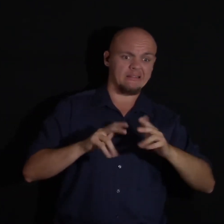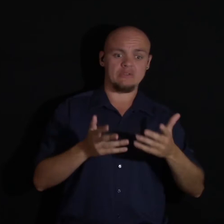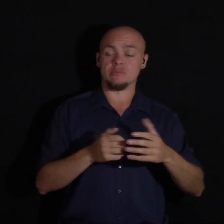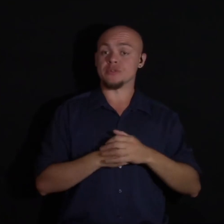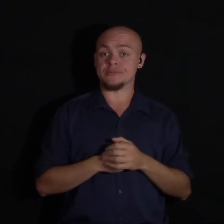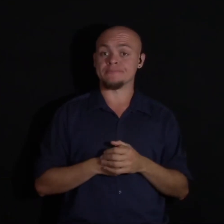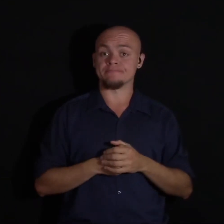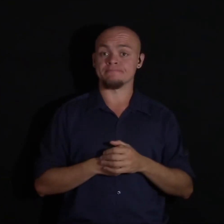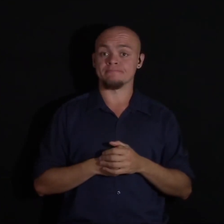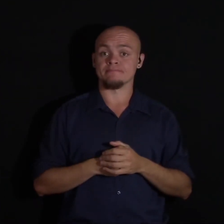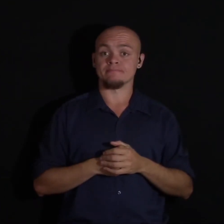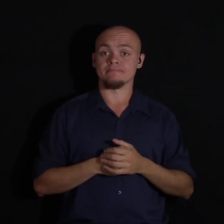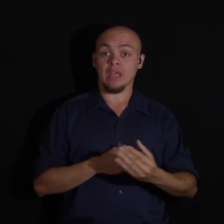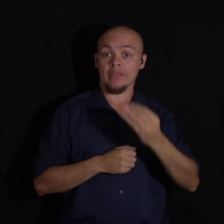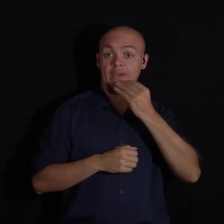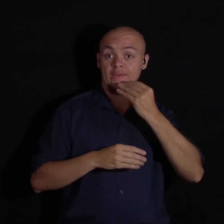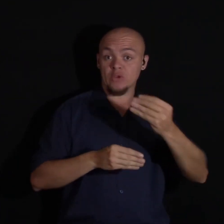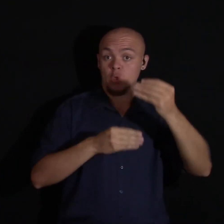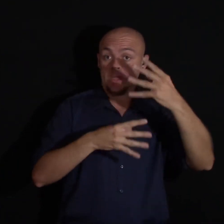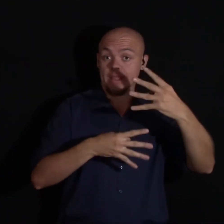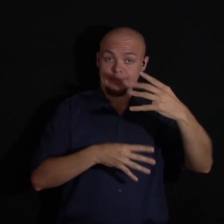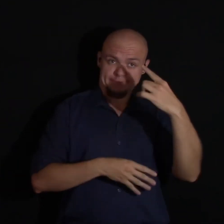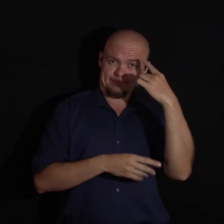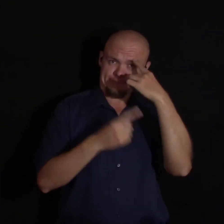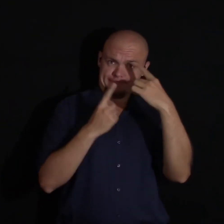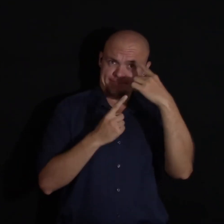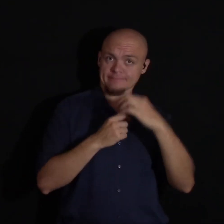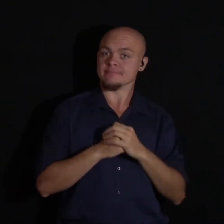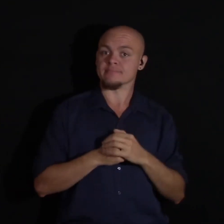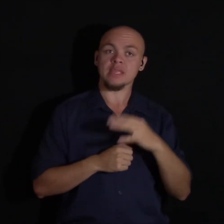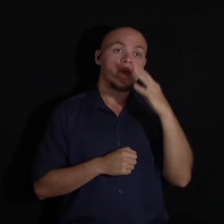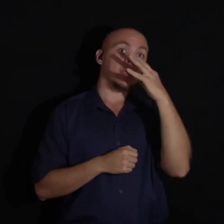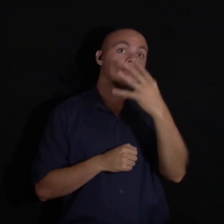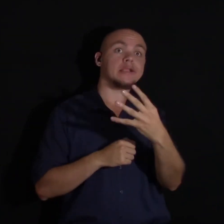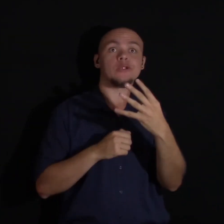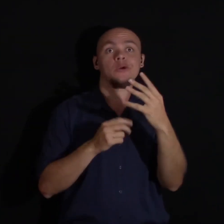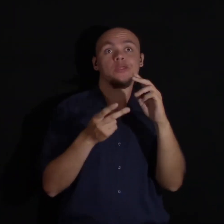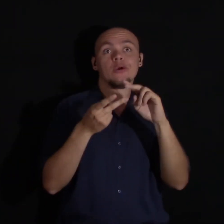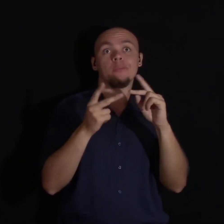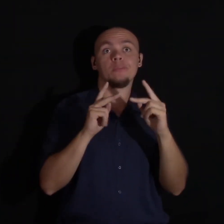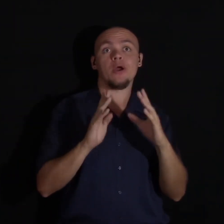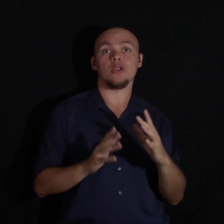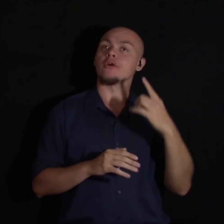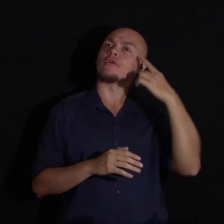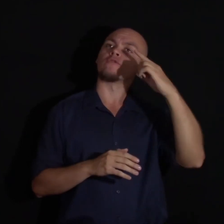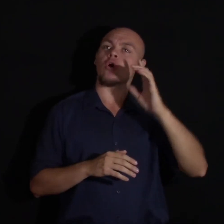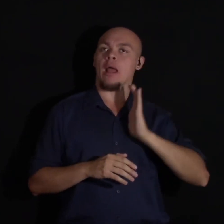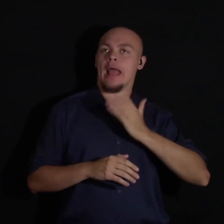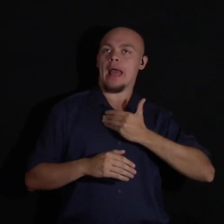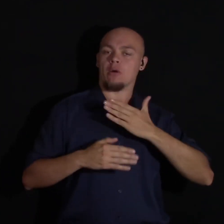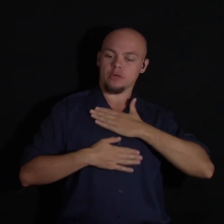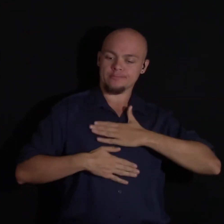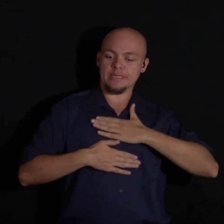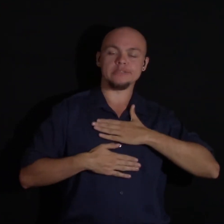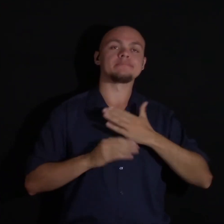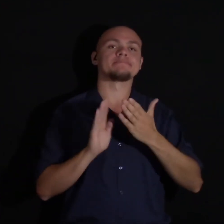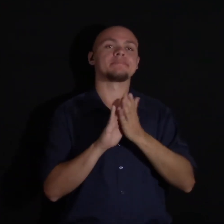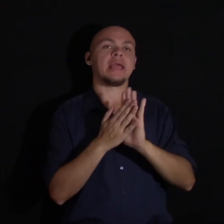thought about the grocery list, ignored our partner in pursuit of our own pleasure, gotten